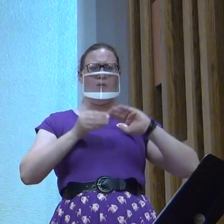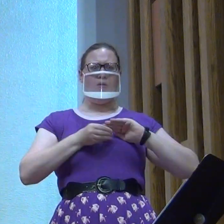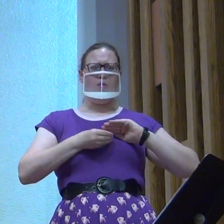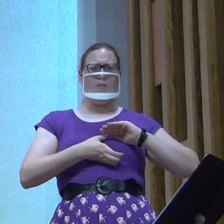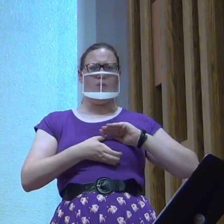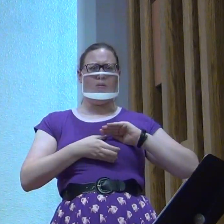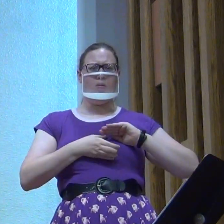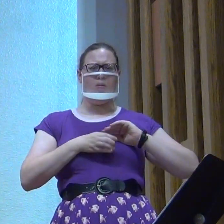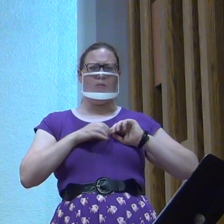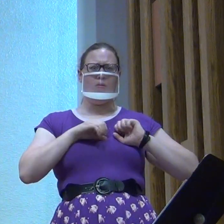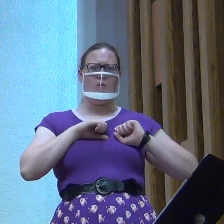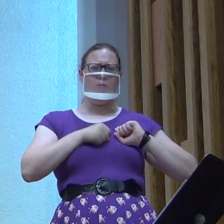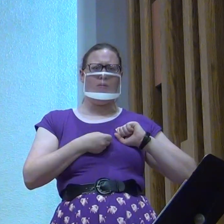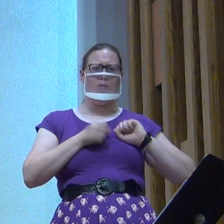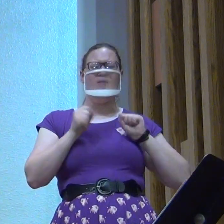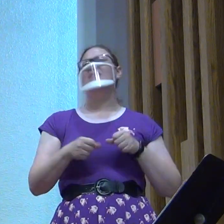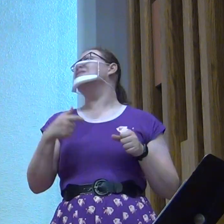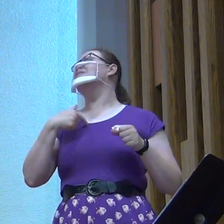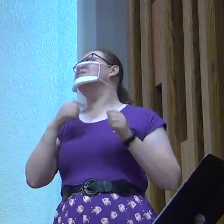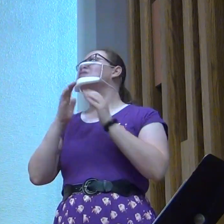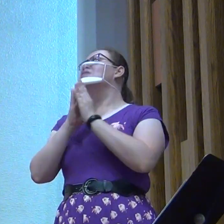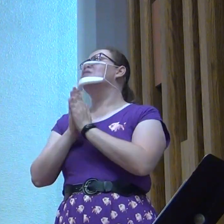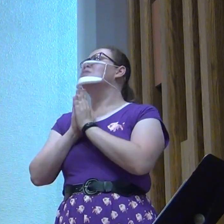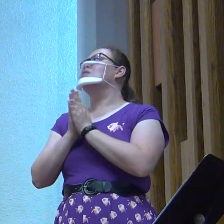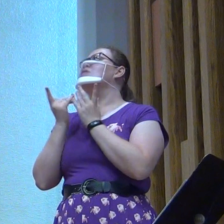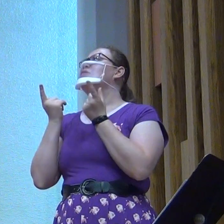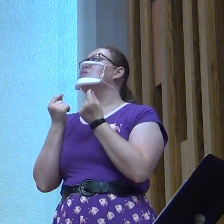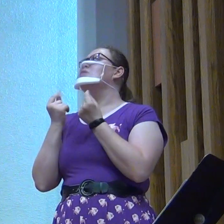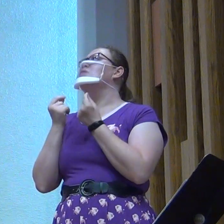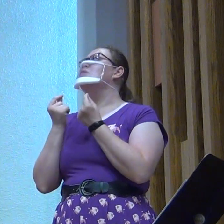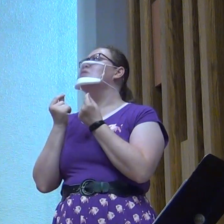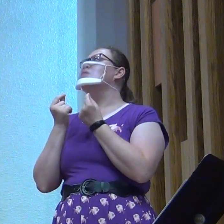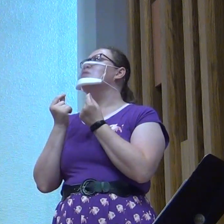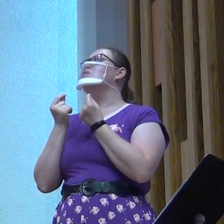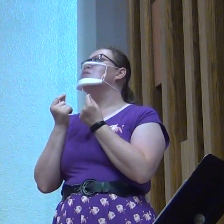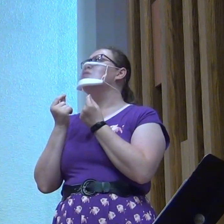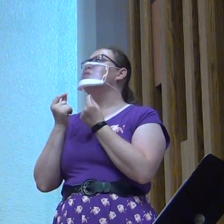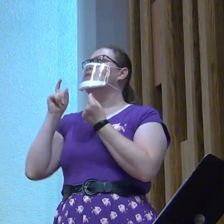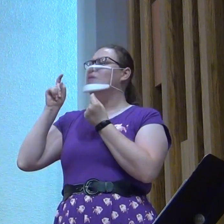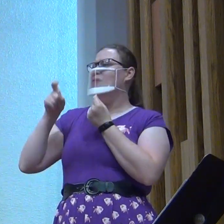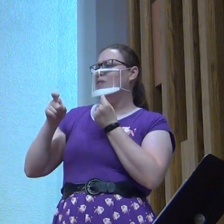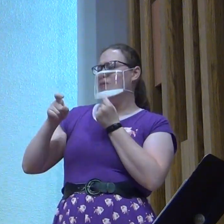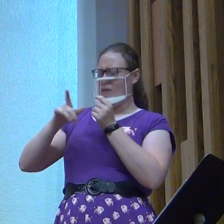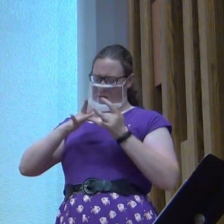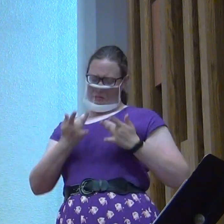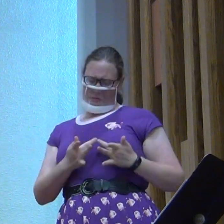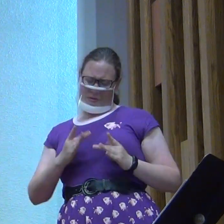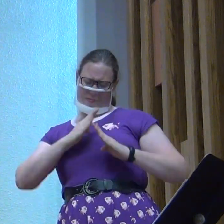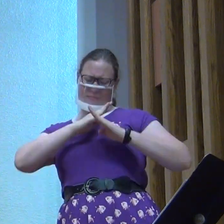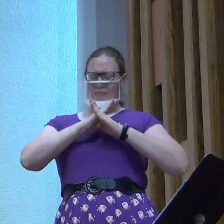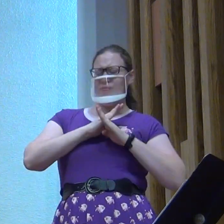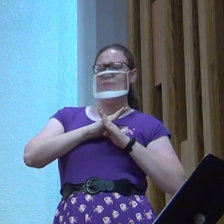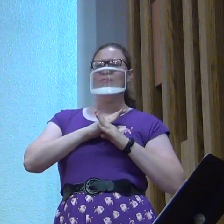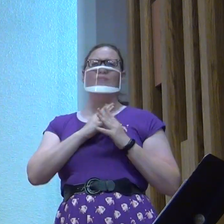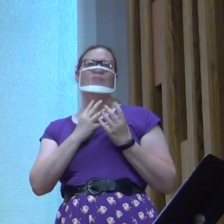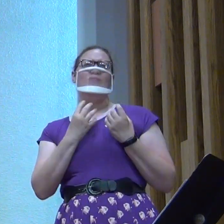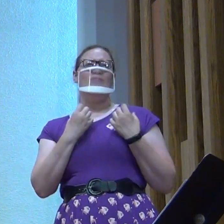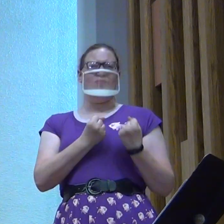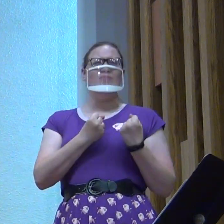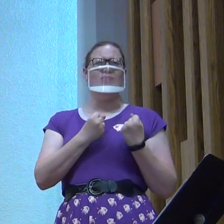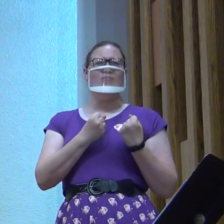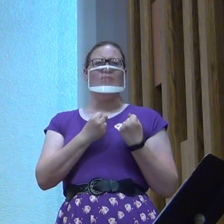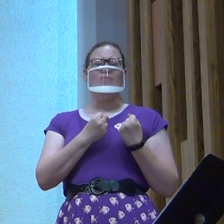So my prayer this morning, Father, is for us to be fortified in our hearts, to